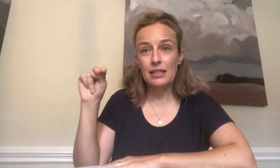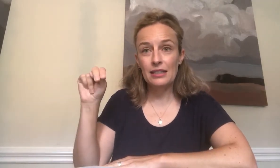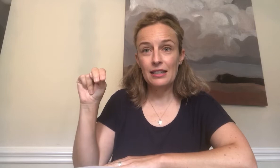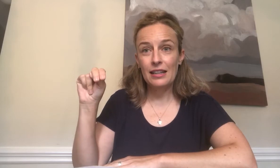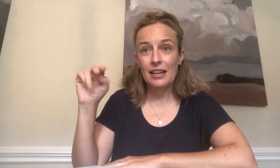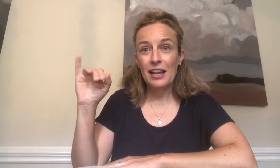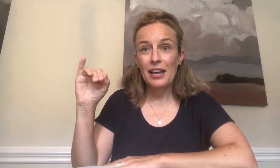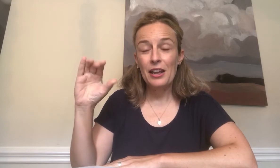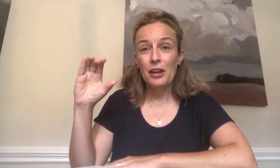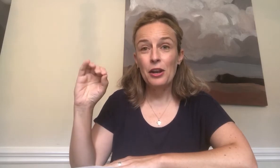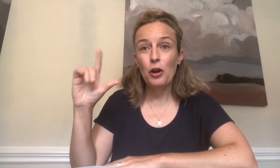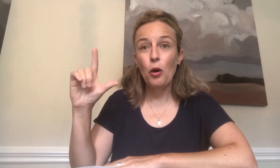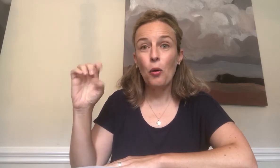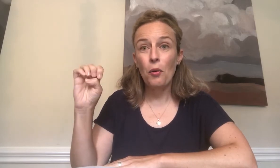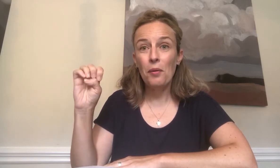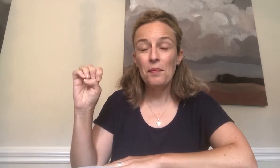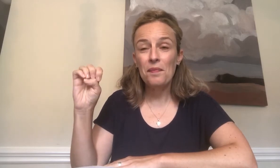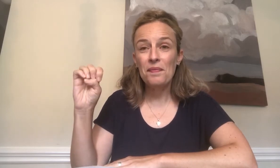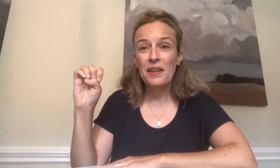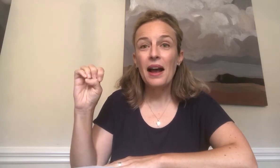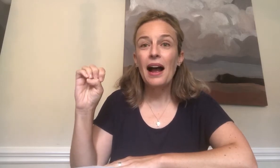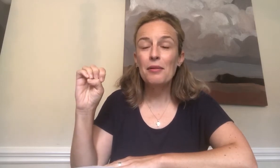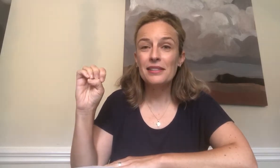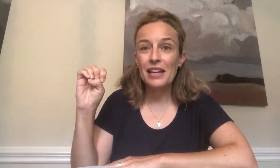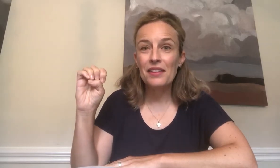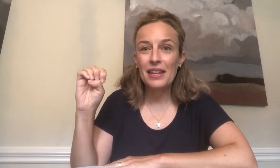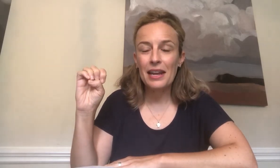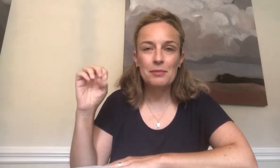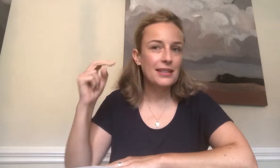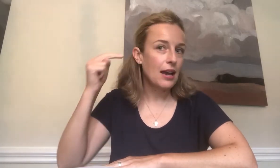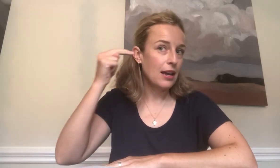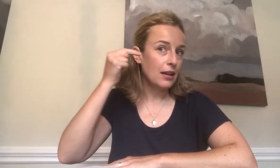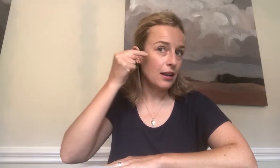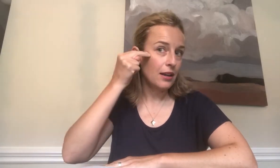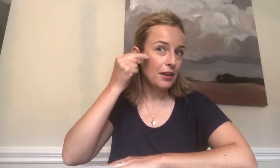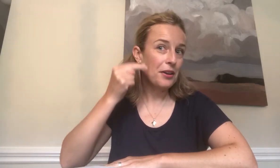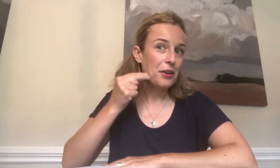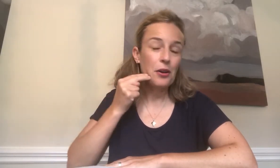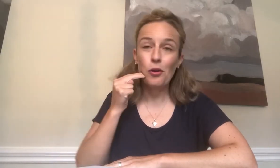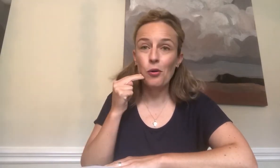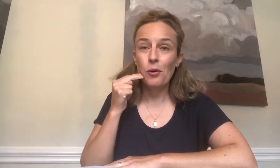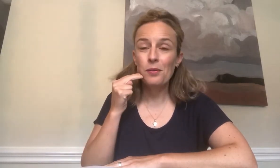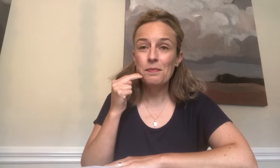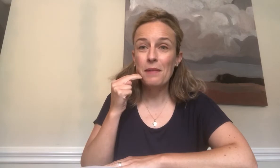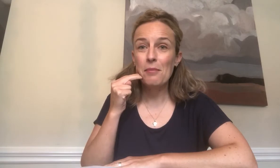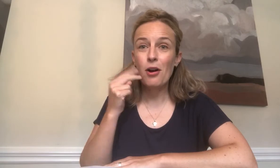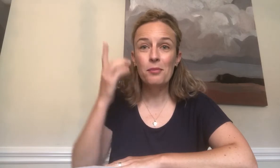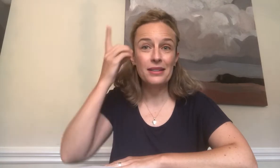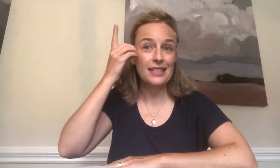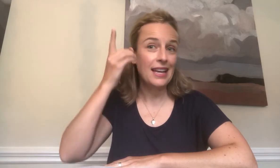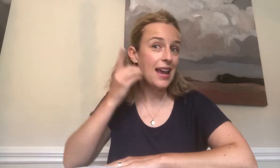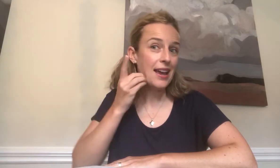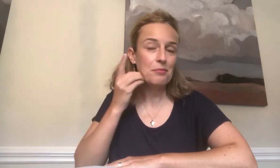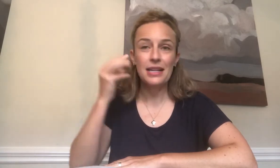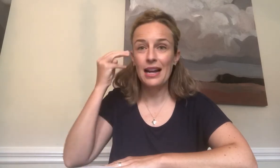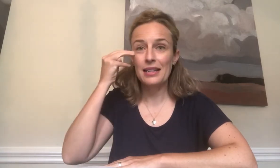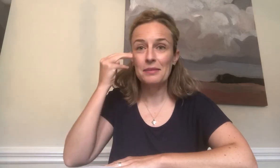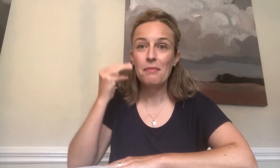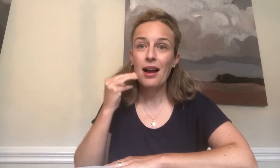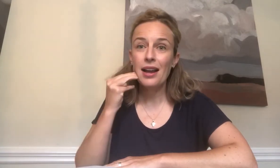is Nicole. I was given the name sign Nicole. My mom is Deanne, my dad is Mike,